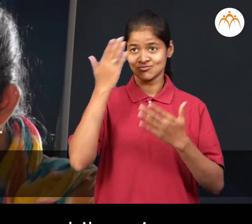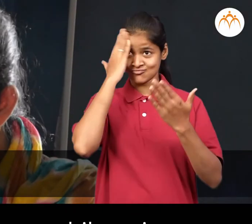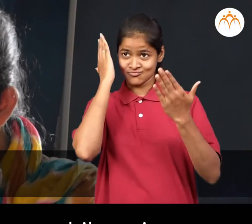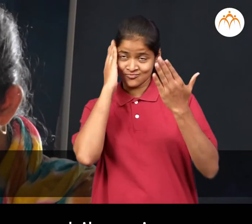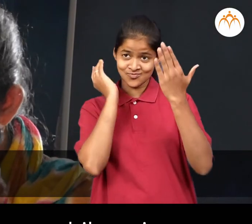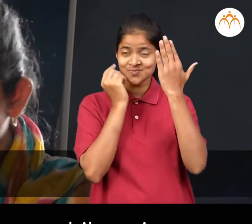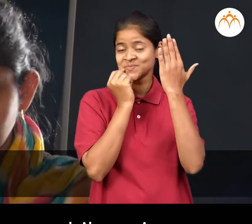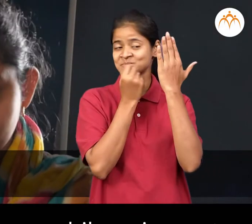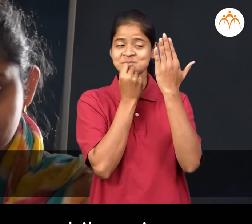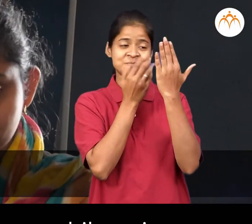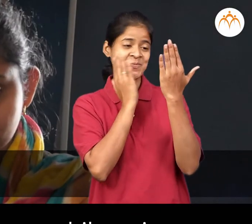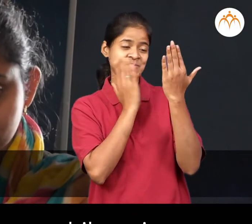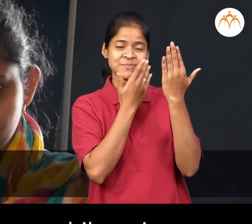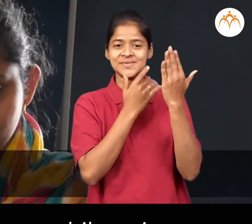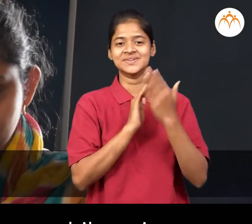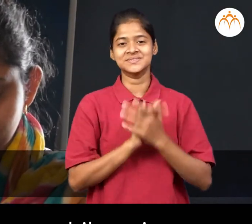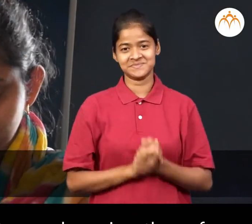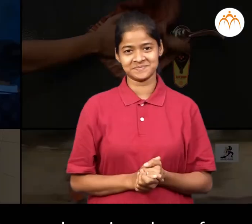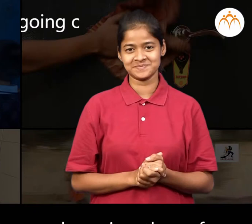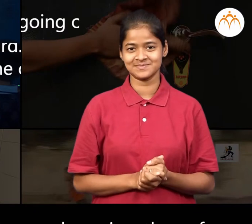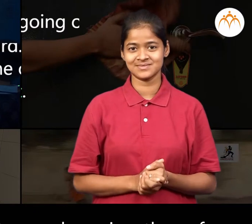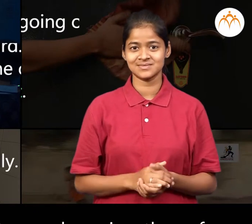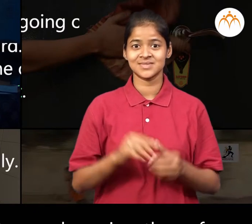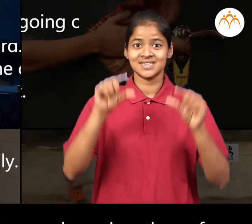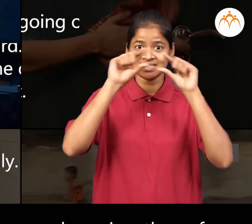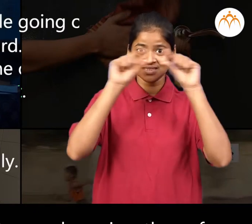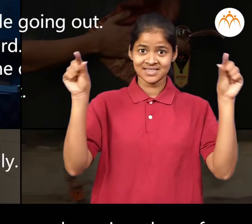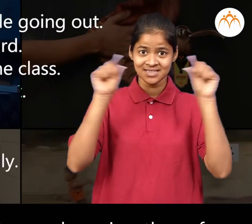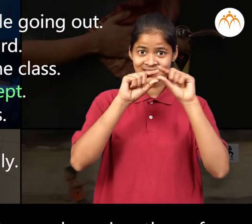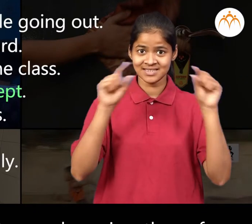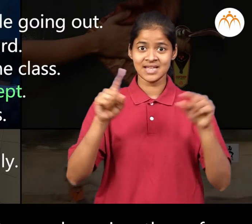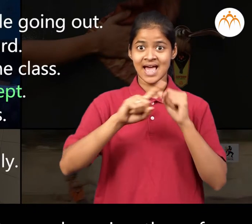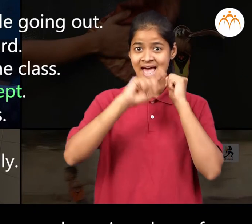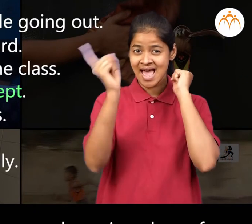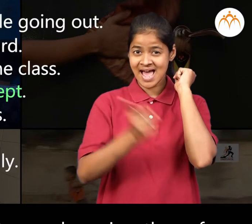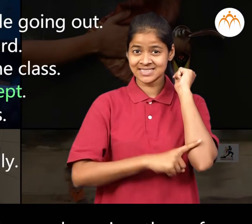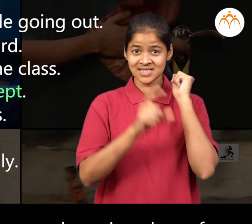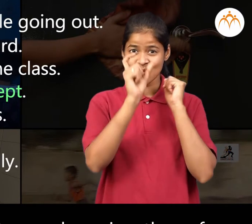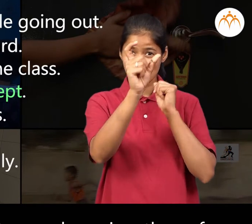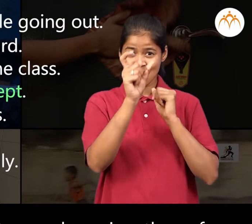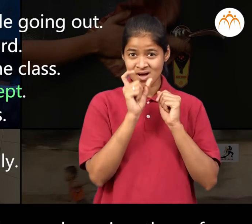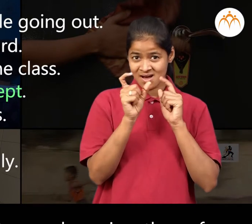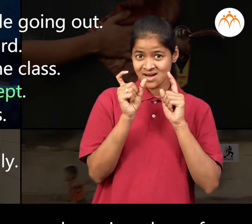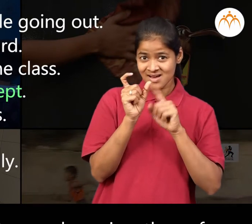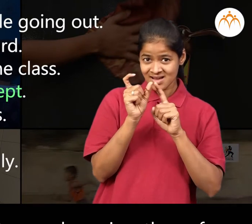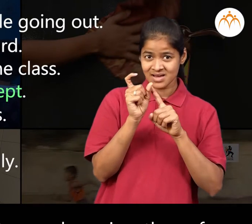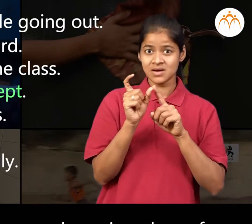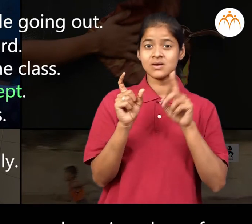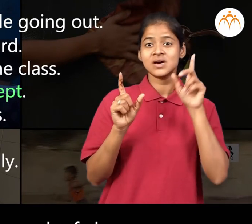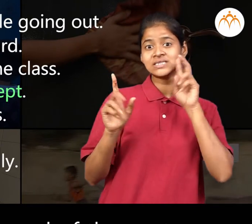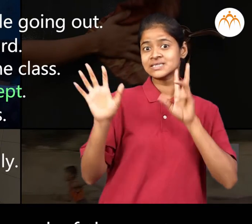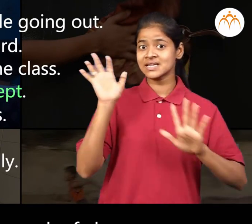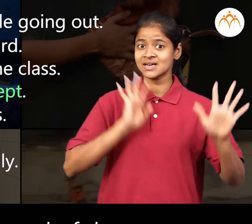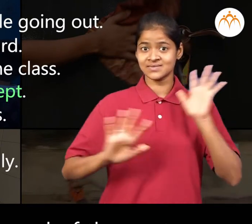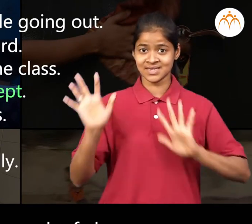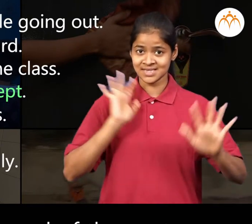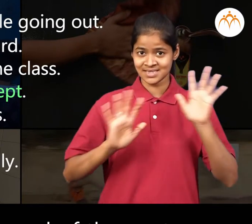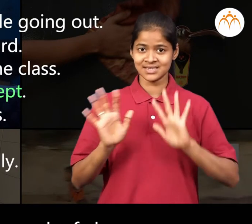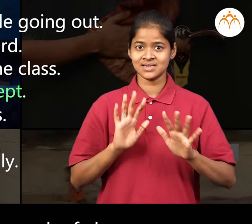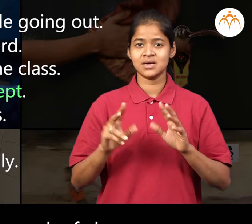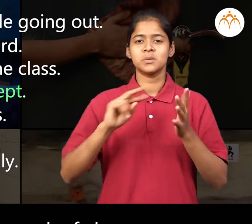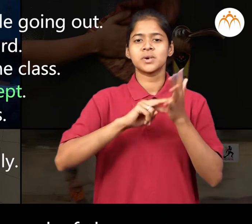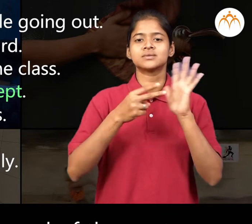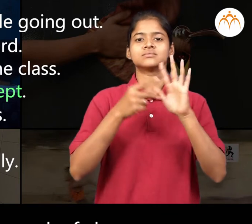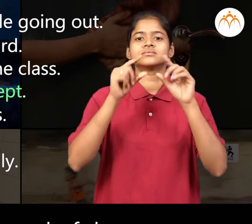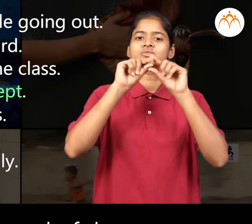decks up while going out. We completed the sentences by using these forms of the words